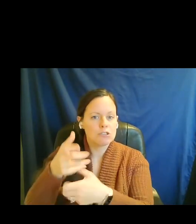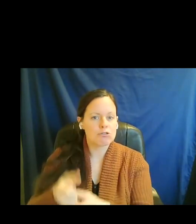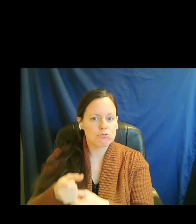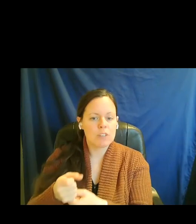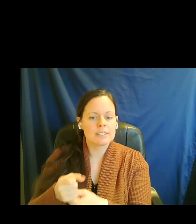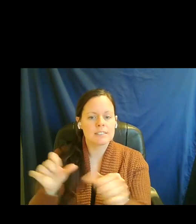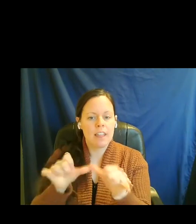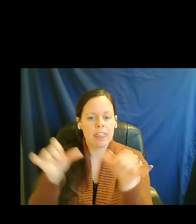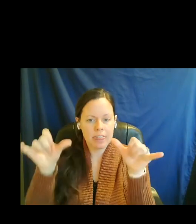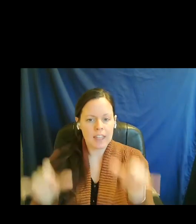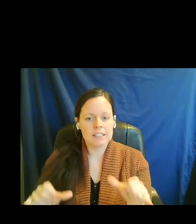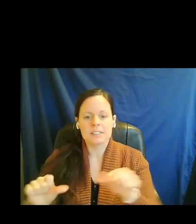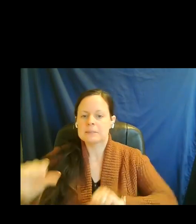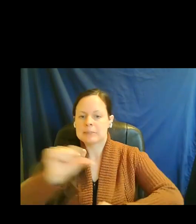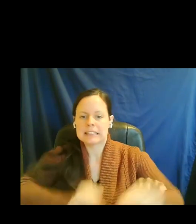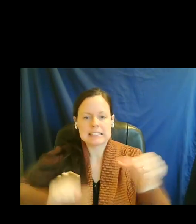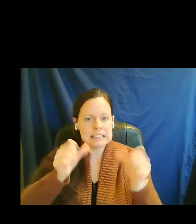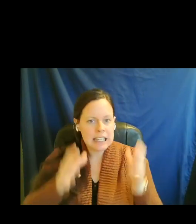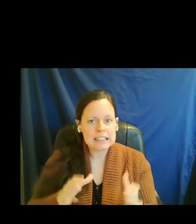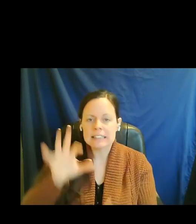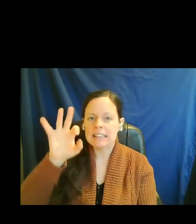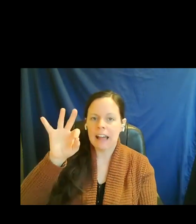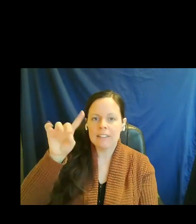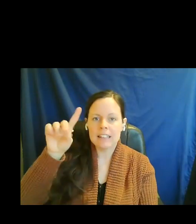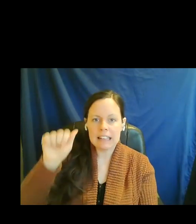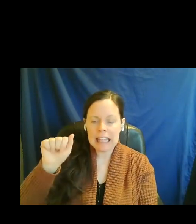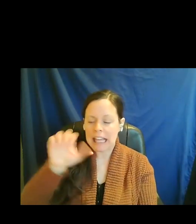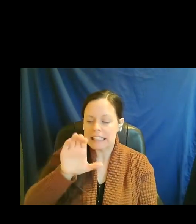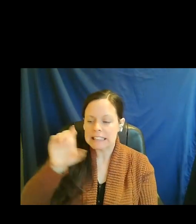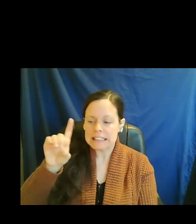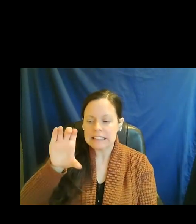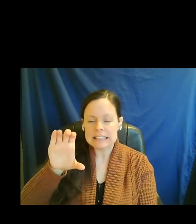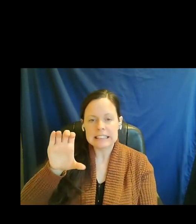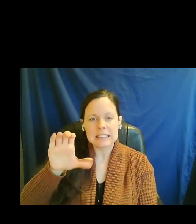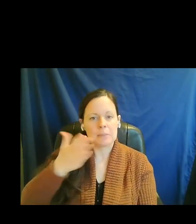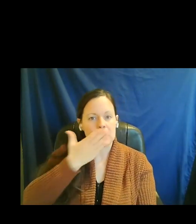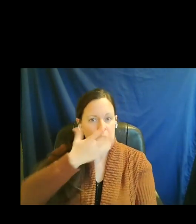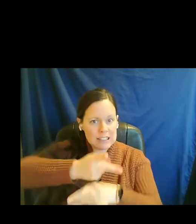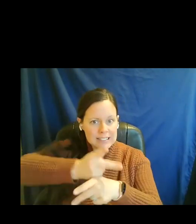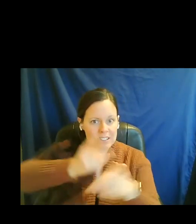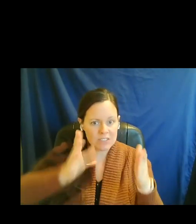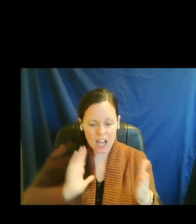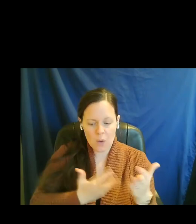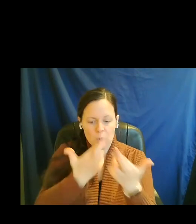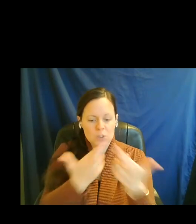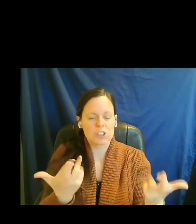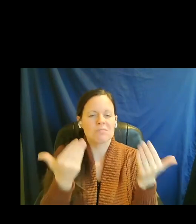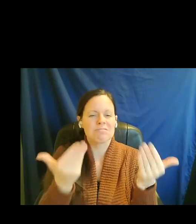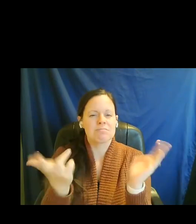our FDA and CDC, and be good stewards of our resources and sign up for that